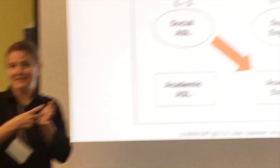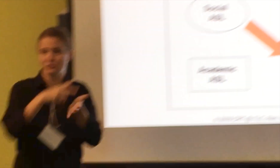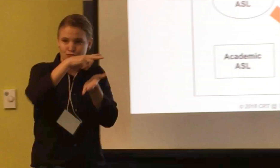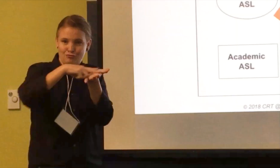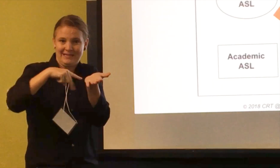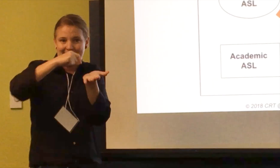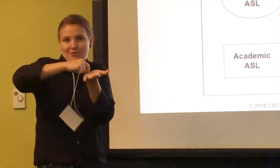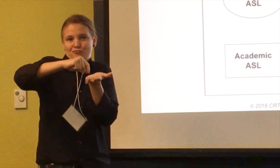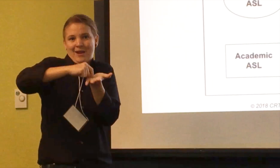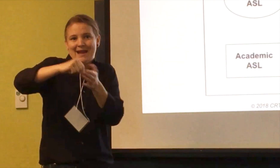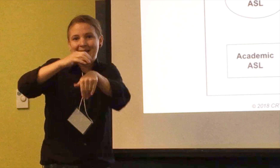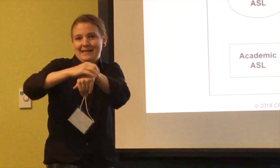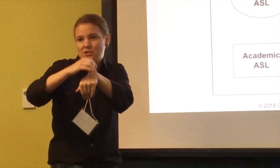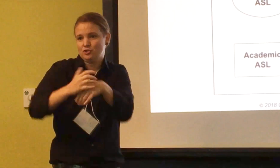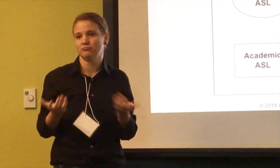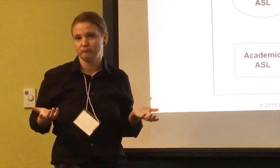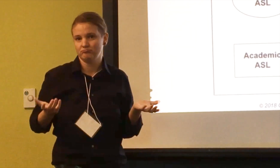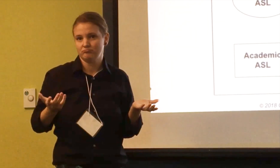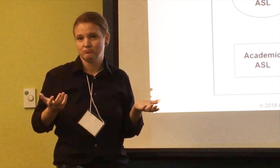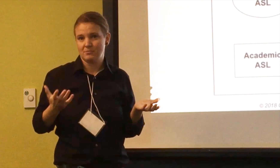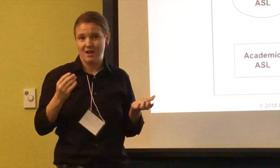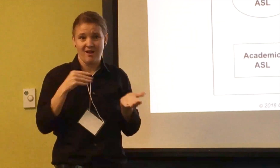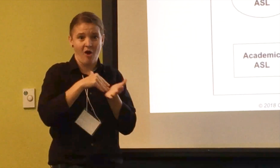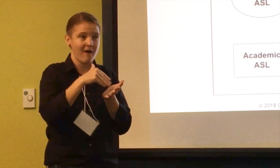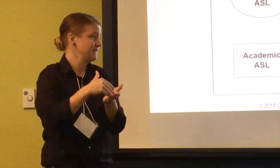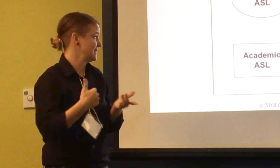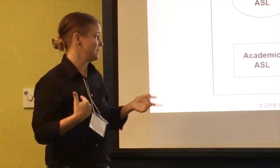And for a deaf child, you know, academic English is